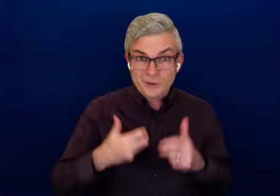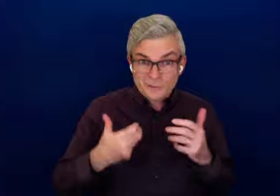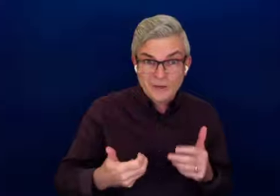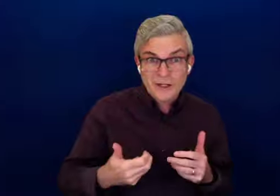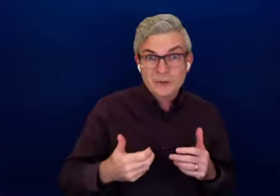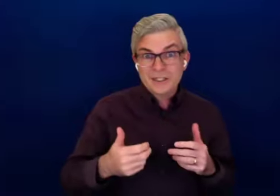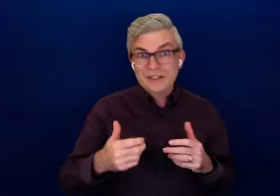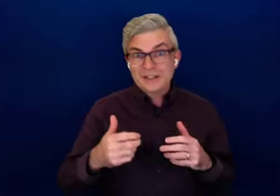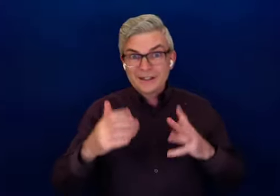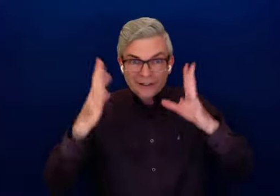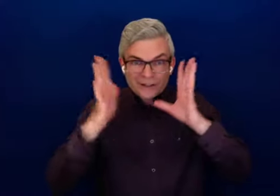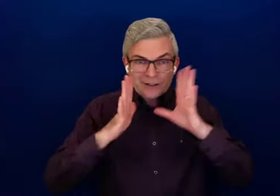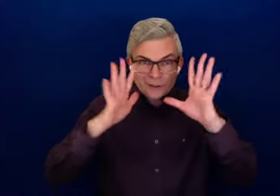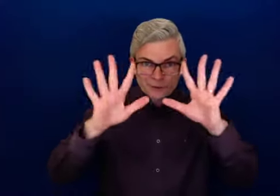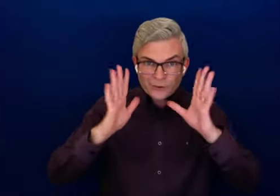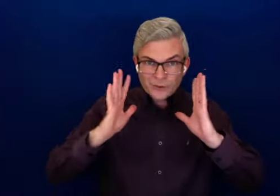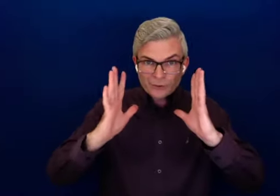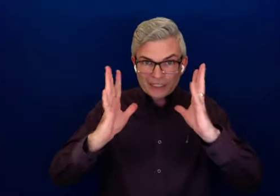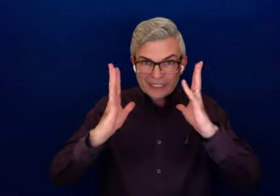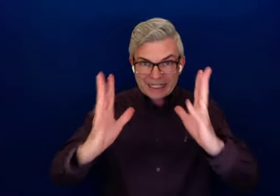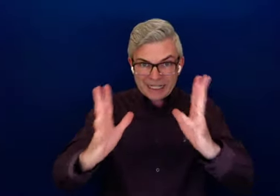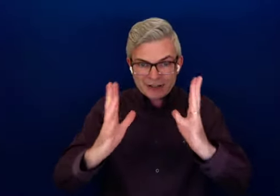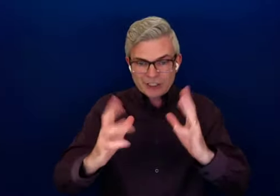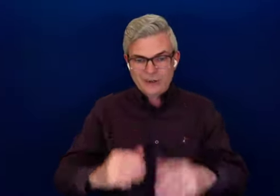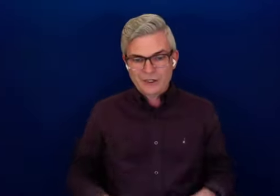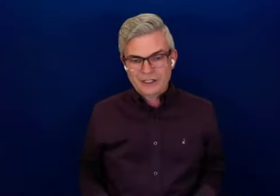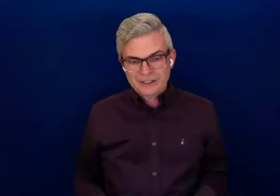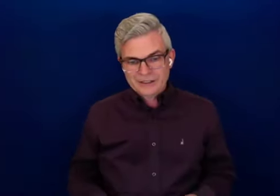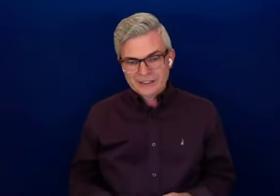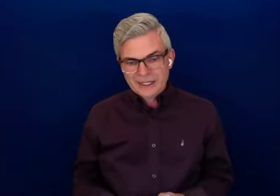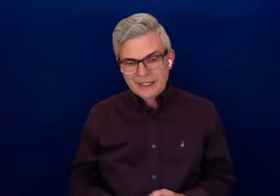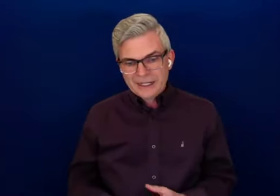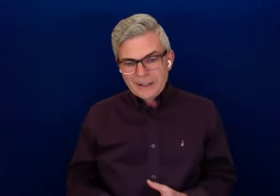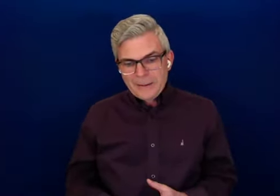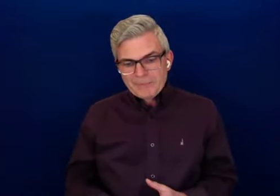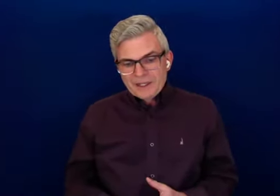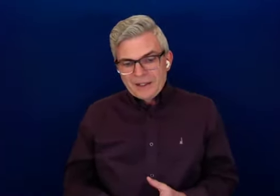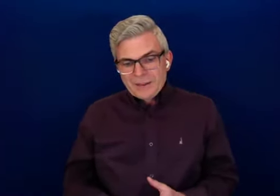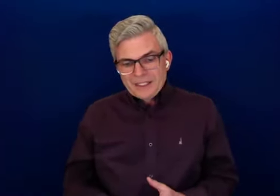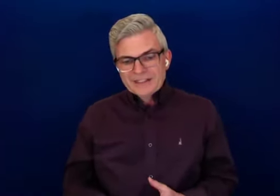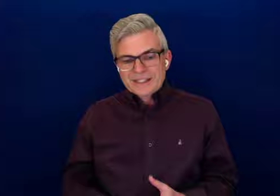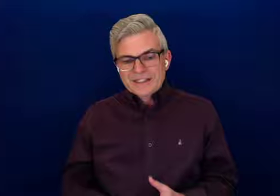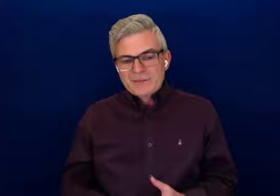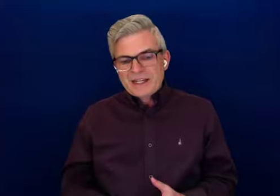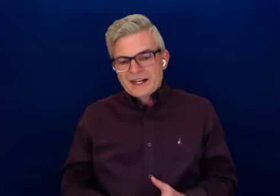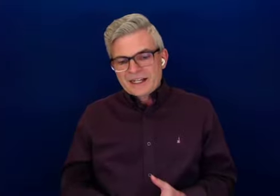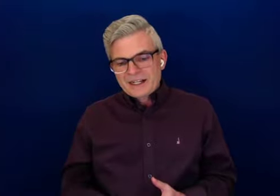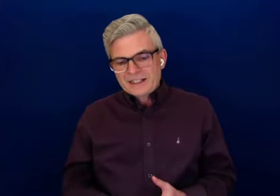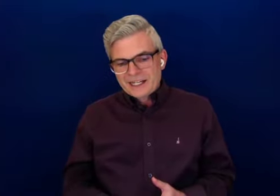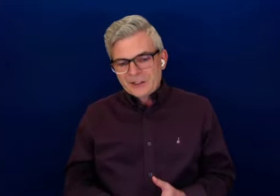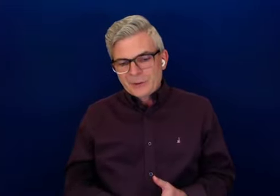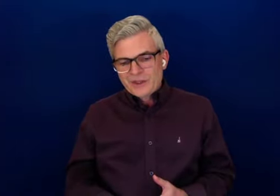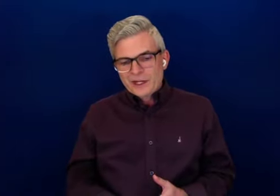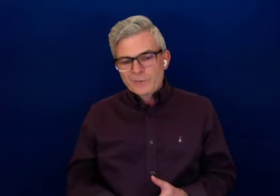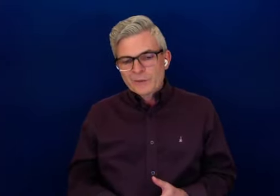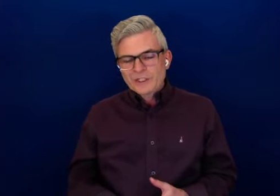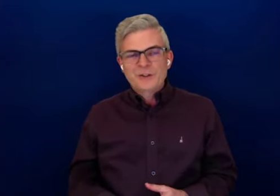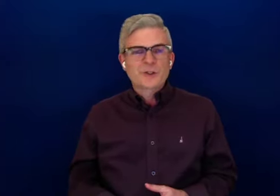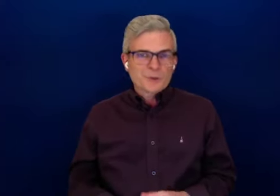you're following, you're engaging your audience. It says make eye contact with everyone in the